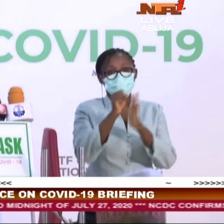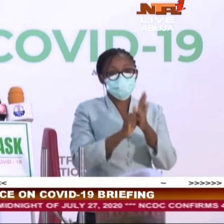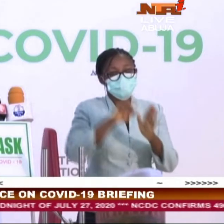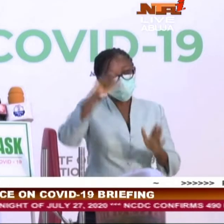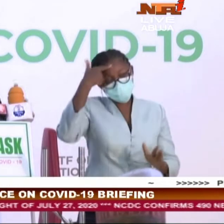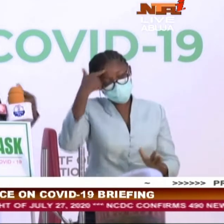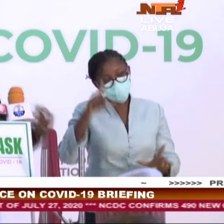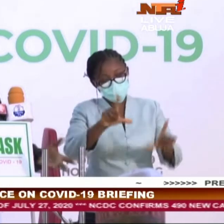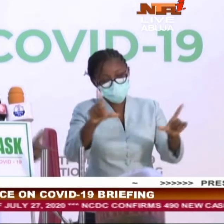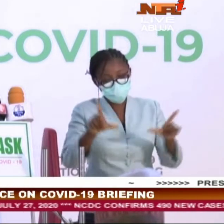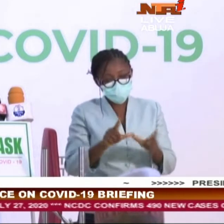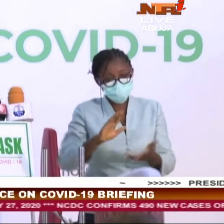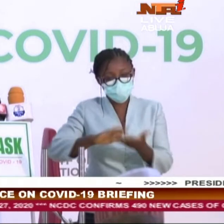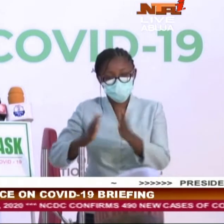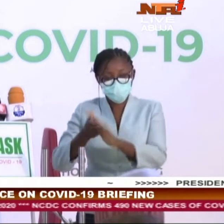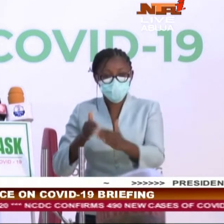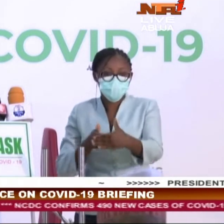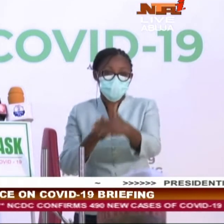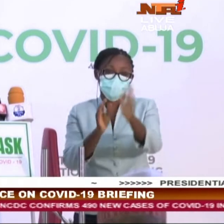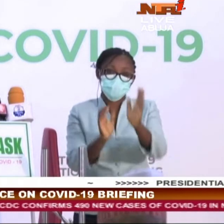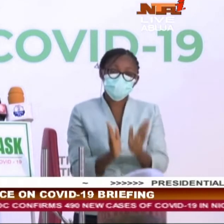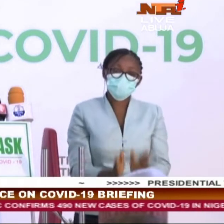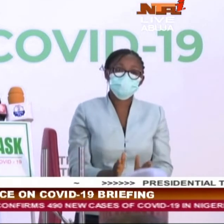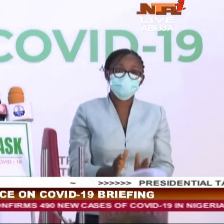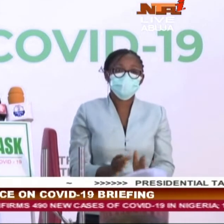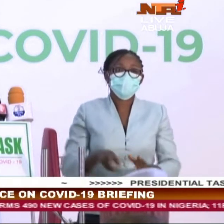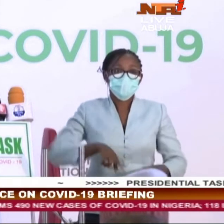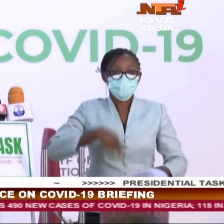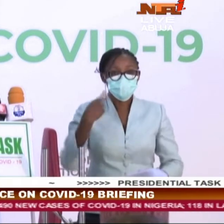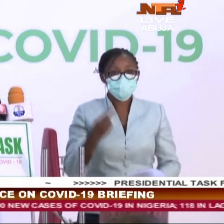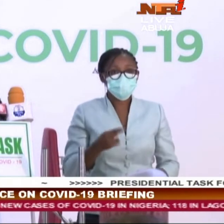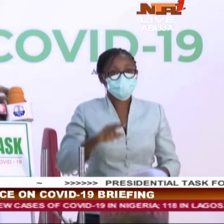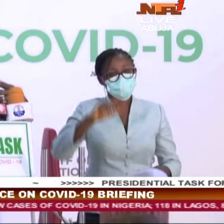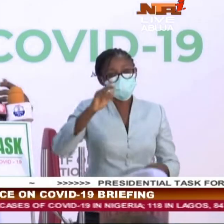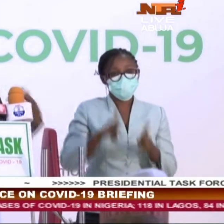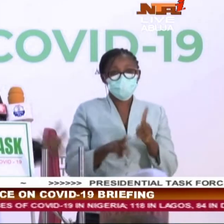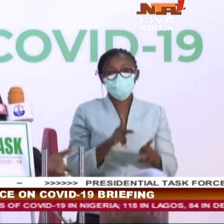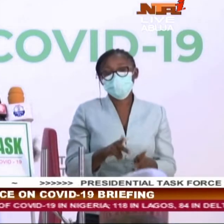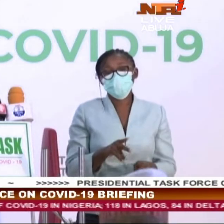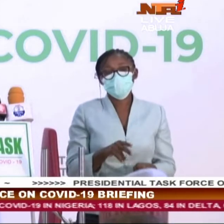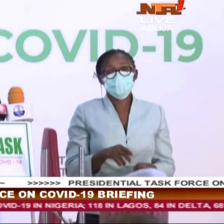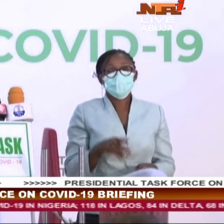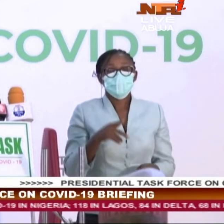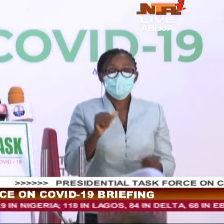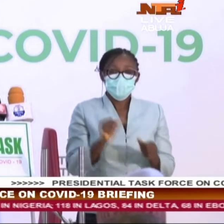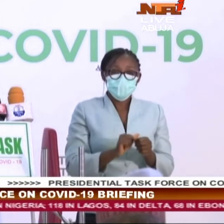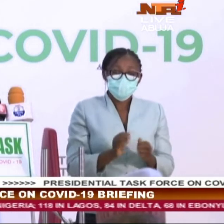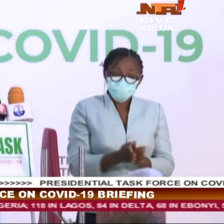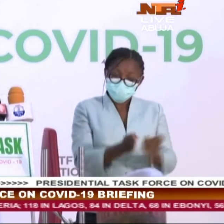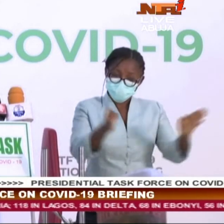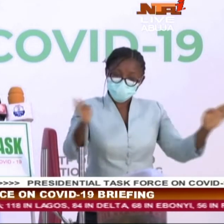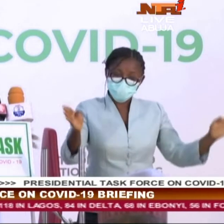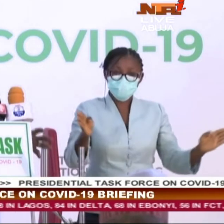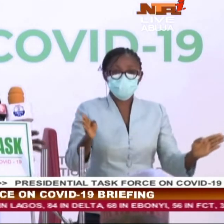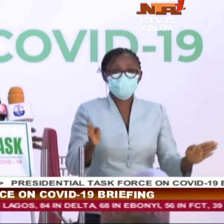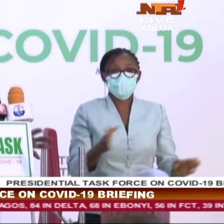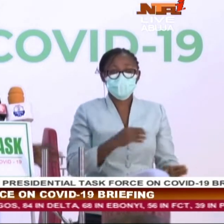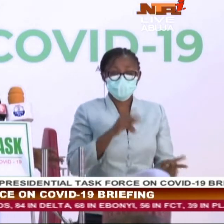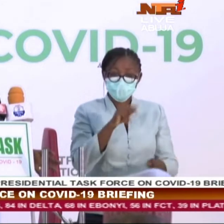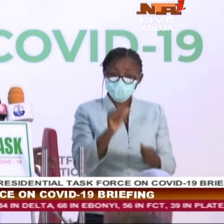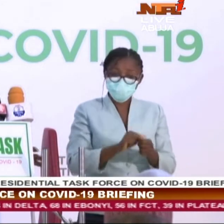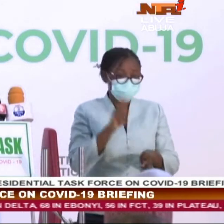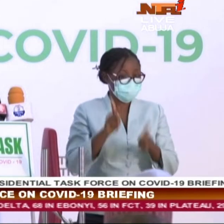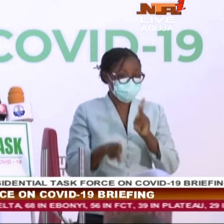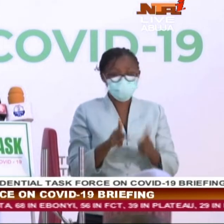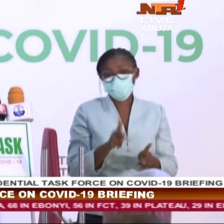local communities, the leaderships, the religious bodies, the civil societies, and all those that